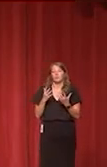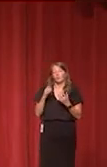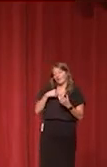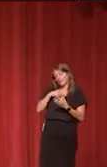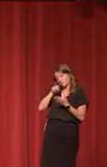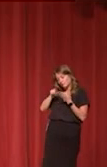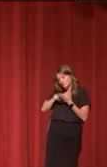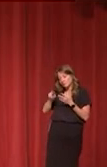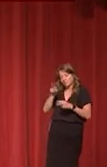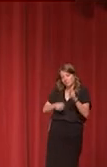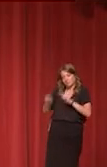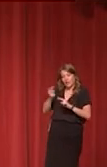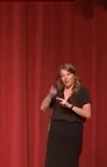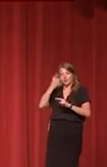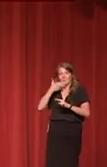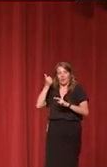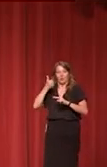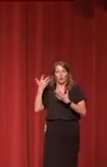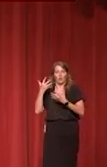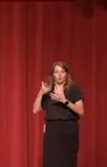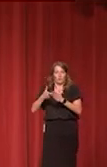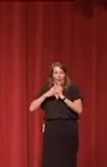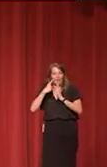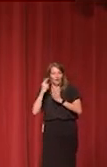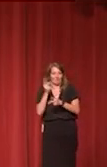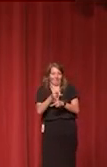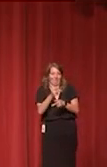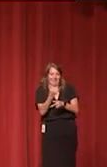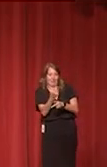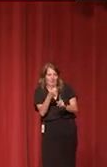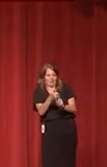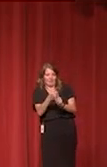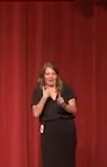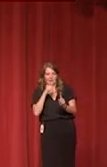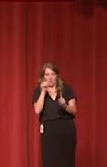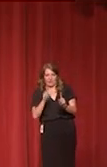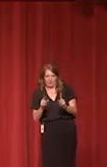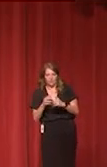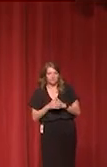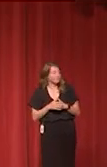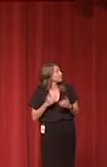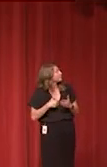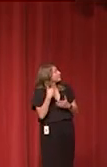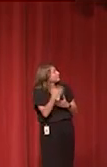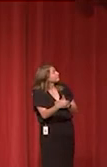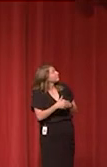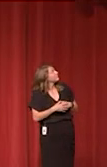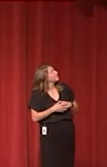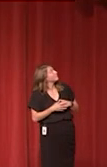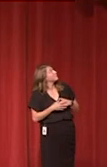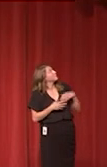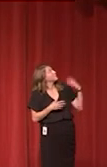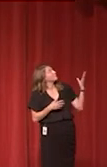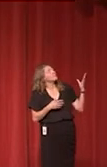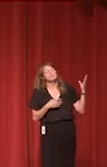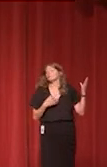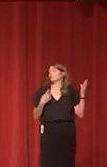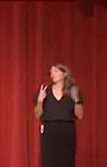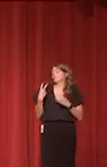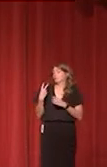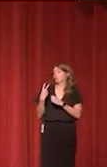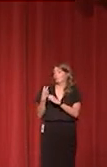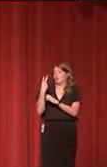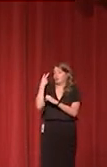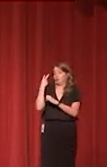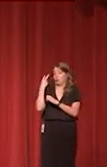Alzheimer's disease. Next slide, that's my last slide. And just to share with you that about 2.5 years ago, and Steve